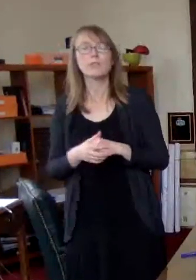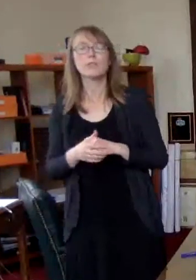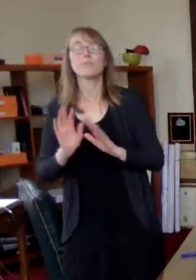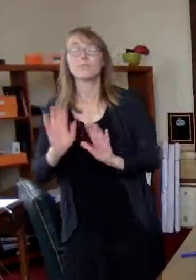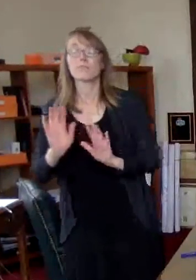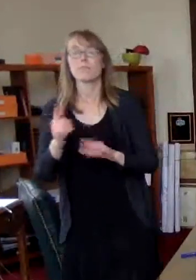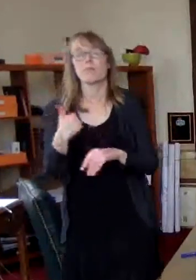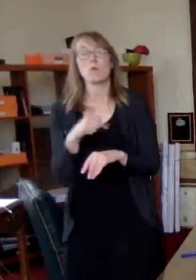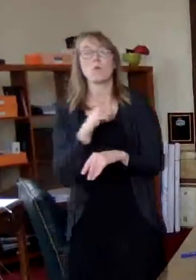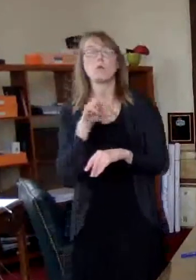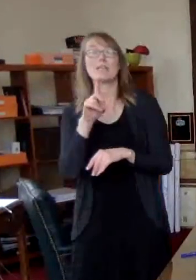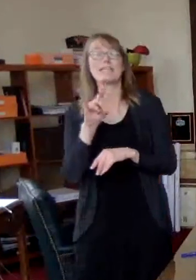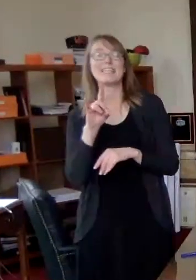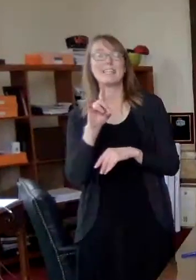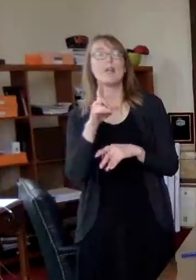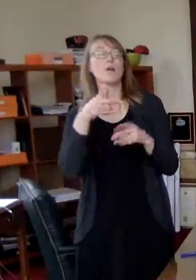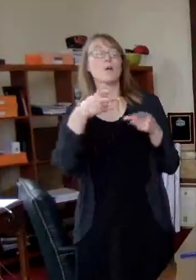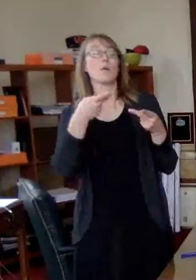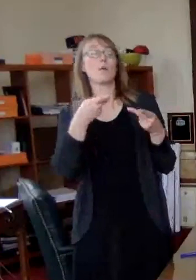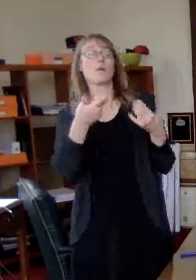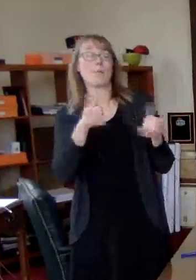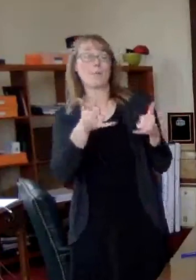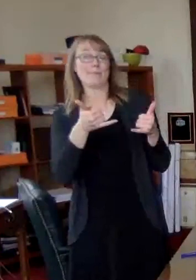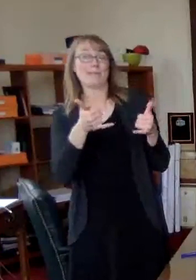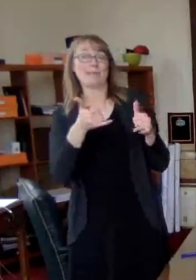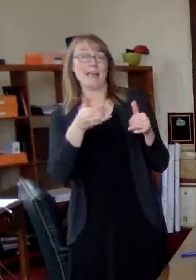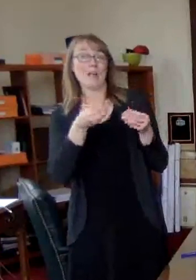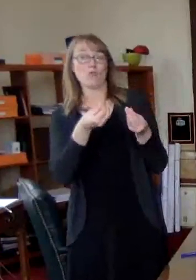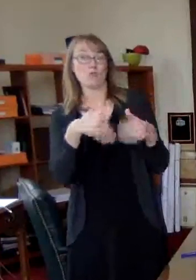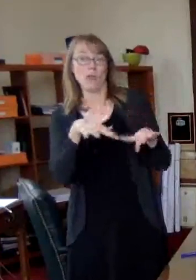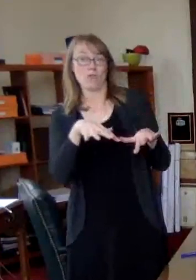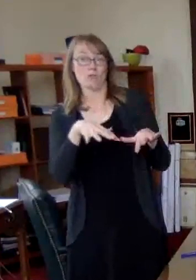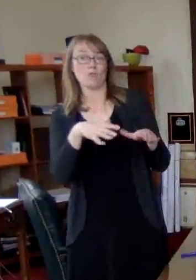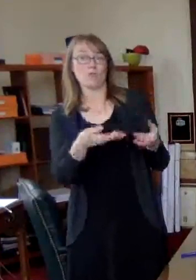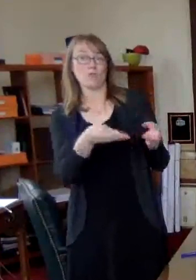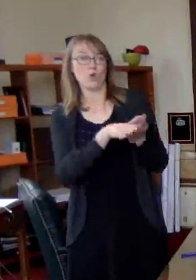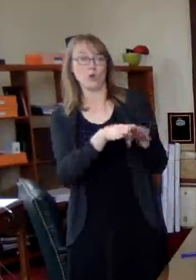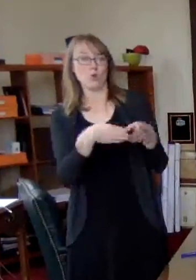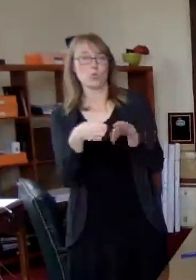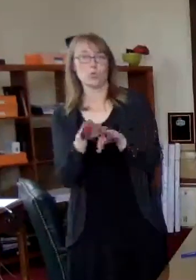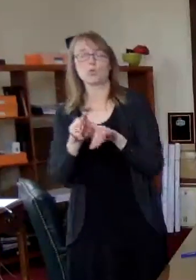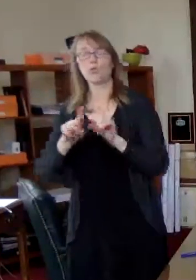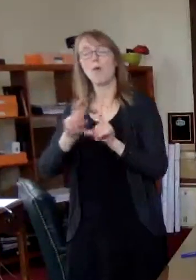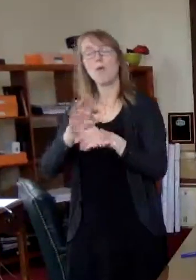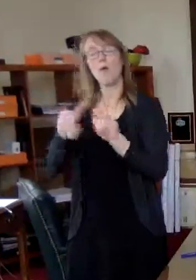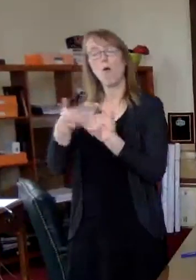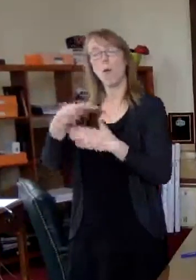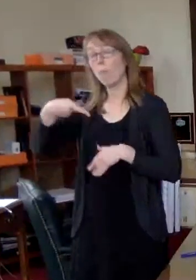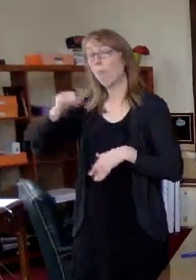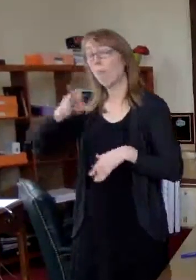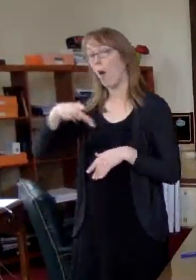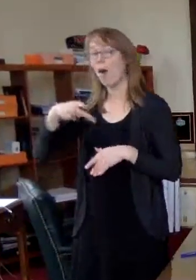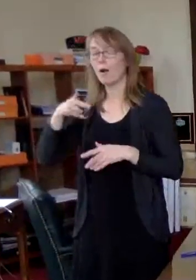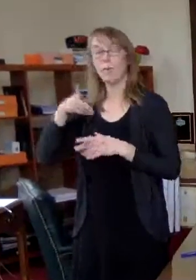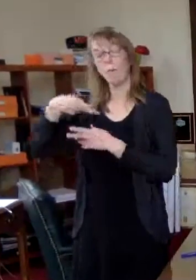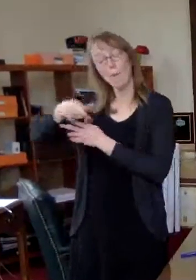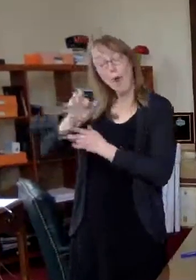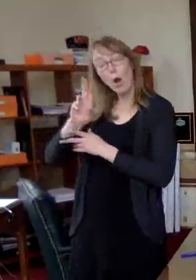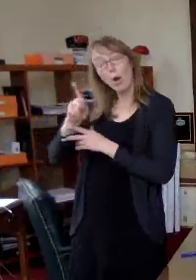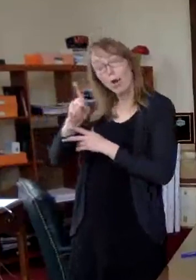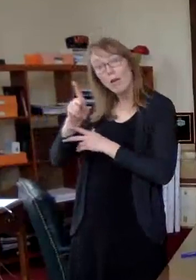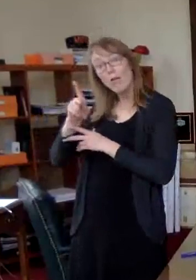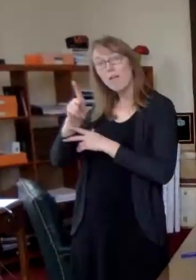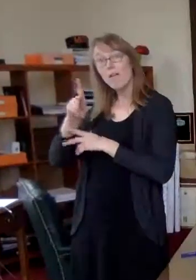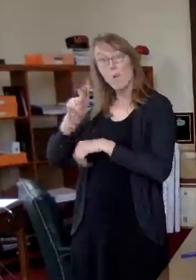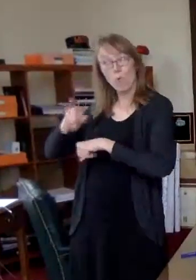I think, a really tough one. This is a challenge mentally, stress-wise for people. So we think getting out and going for a walk